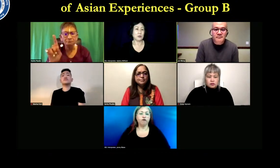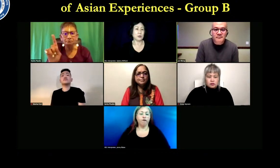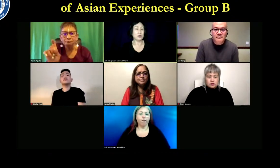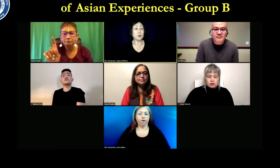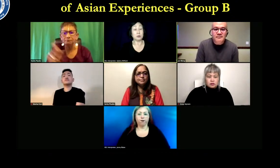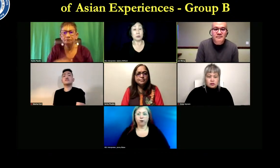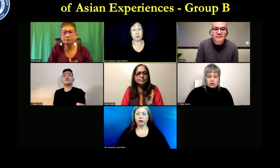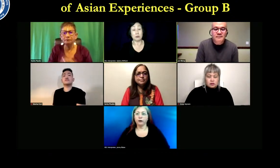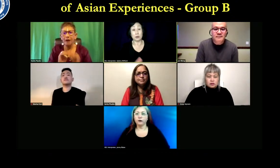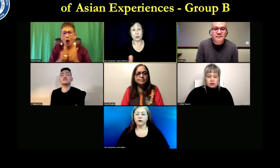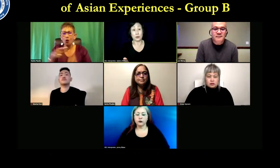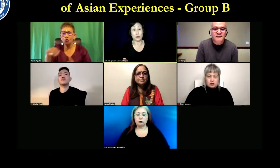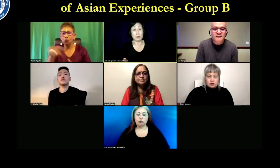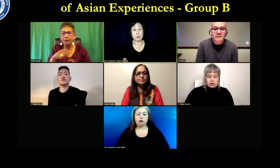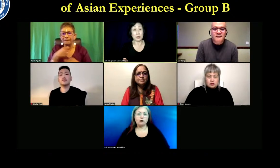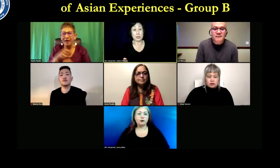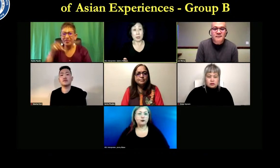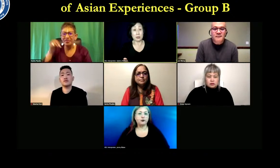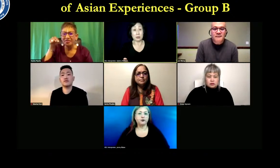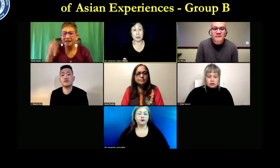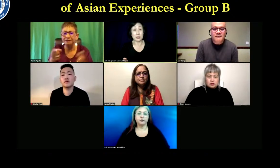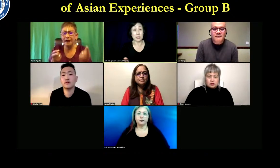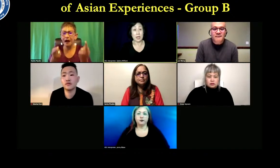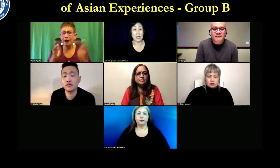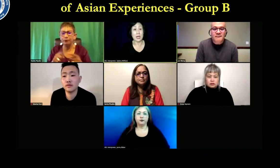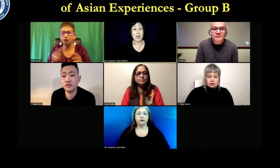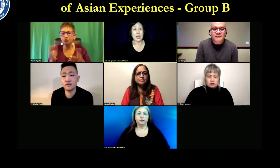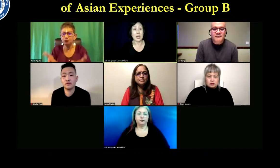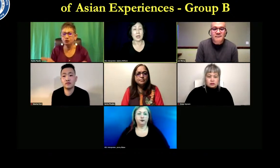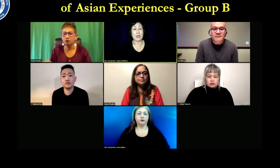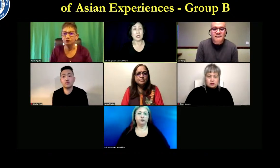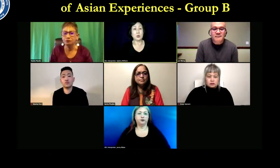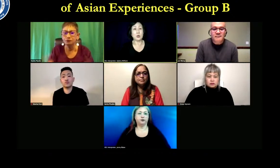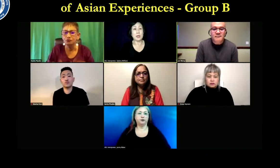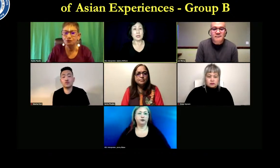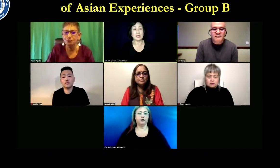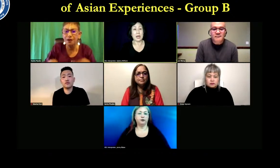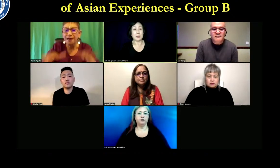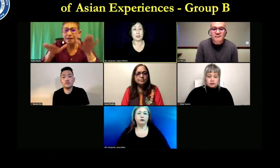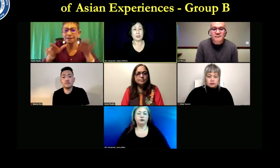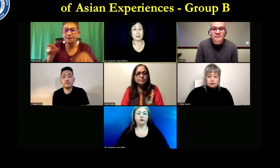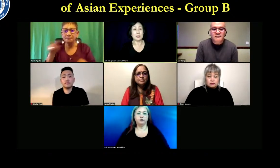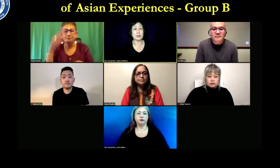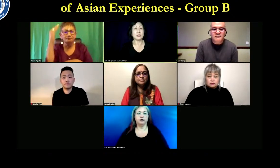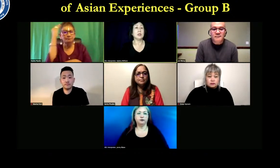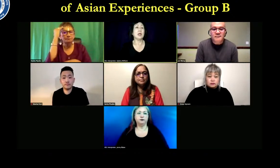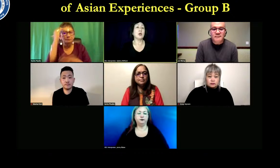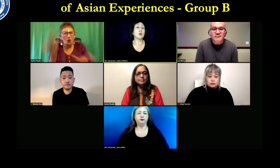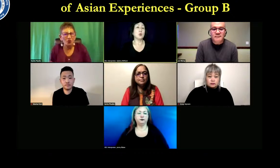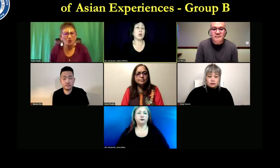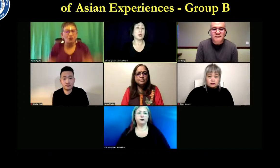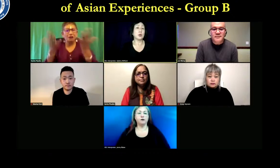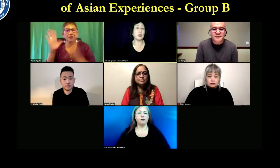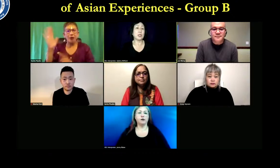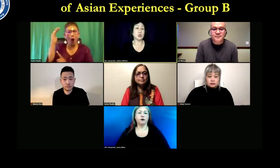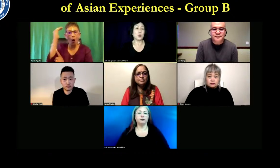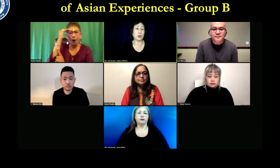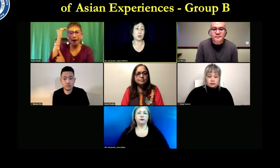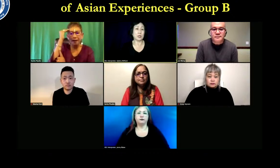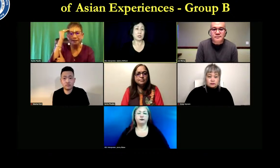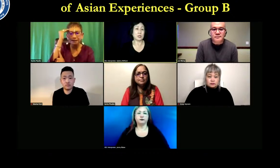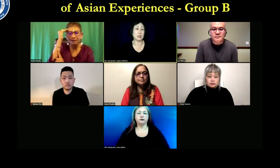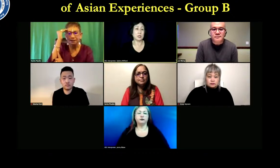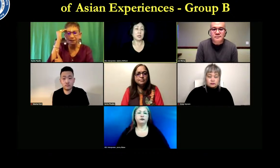So their full name must be spelled. And how do we make this happen? How do we